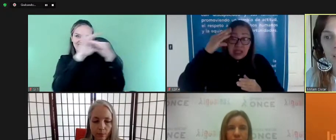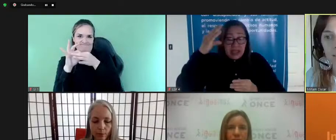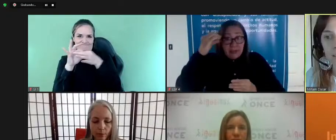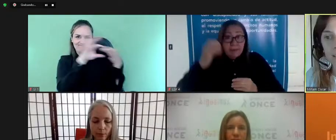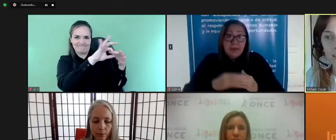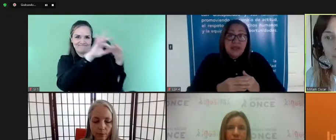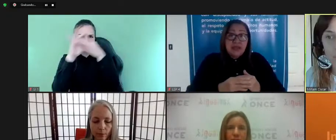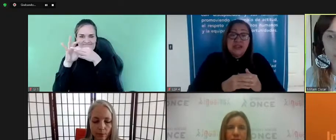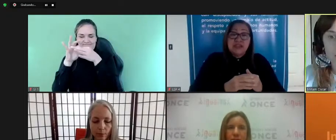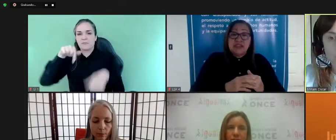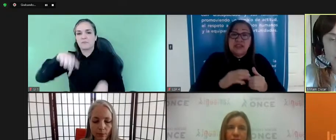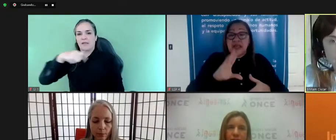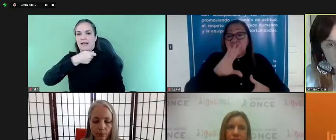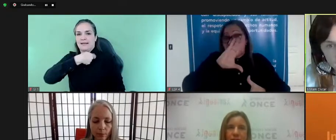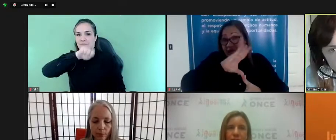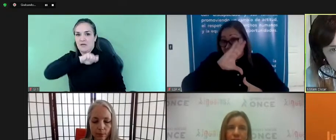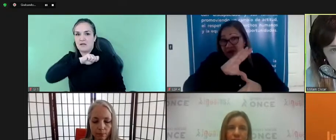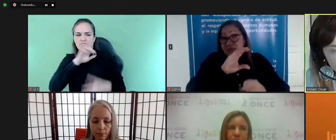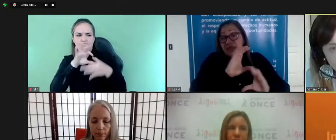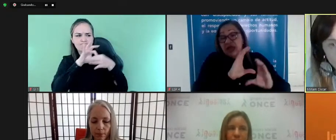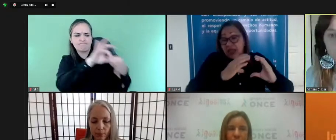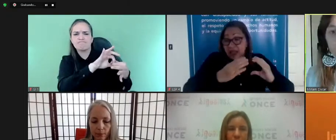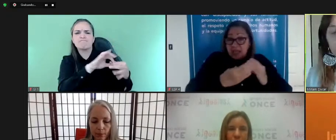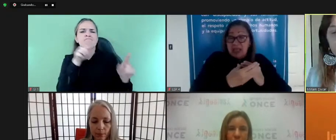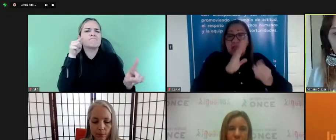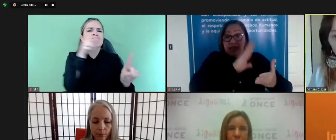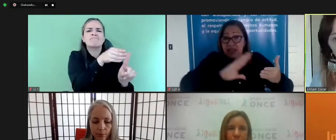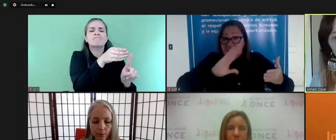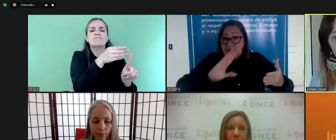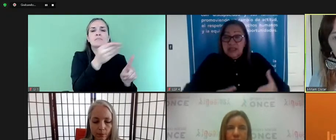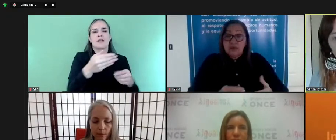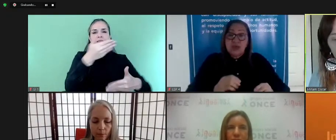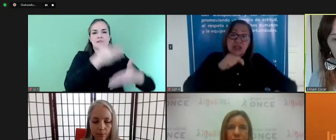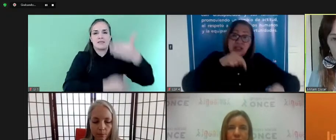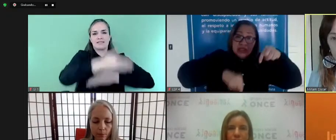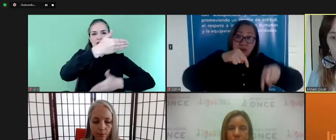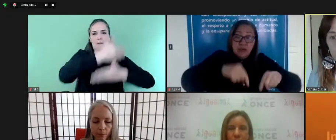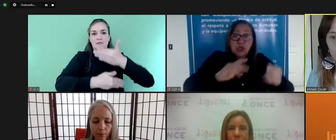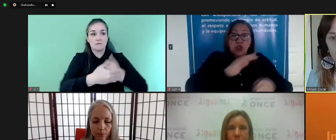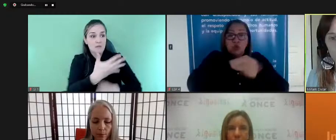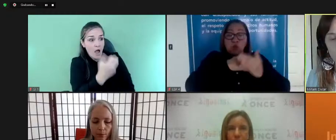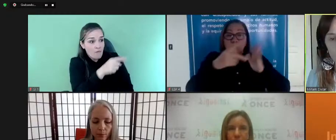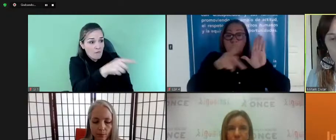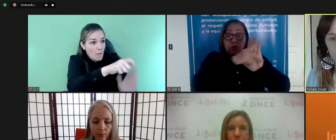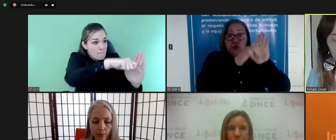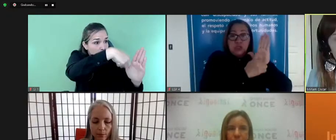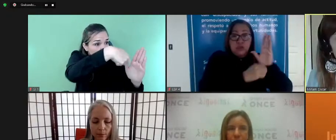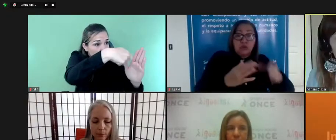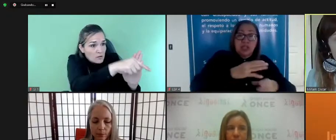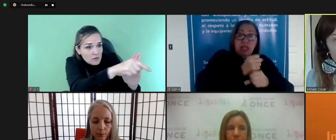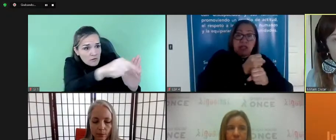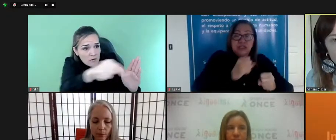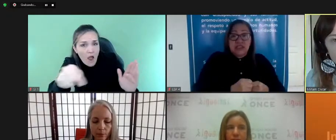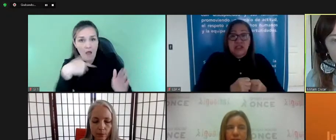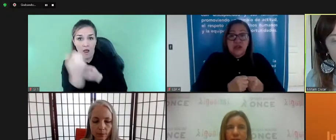highlight the pilot that is taking place in latin america and the camera area to mainstream